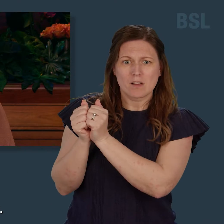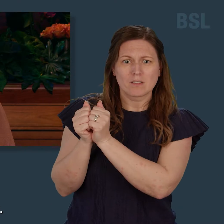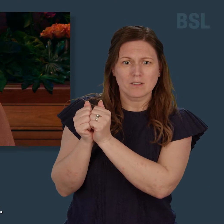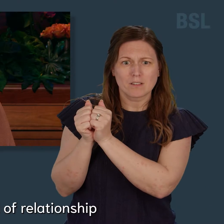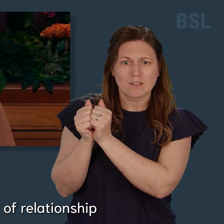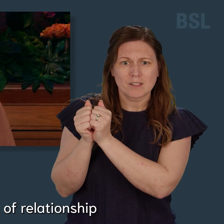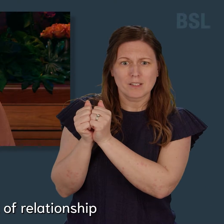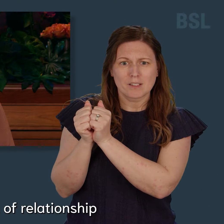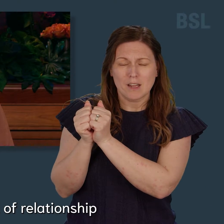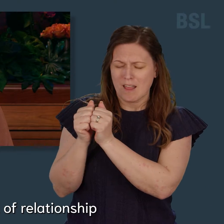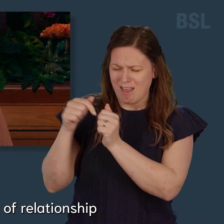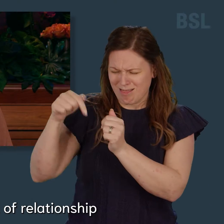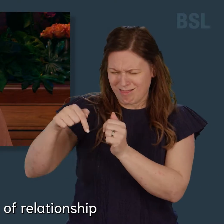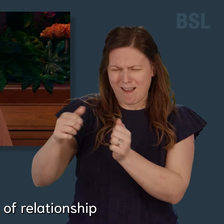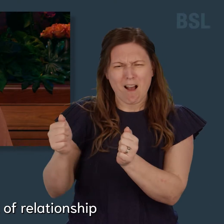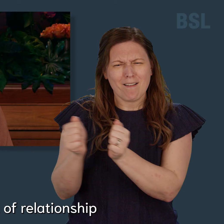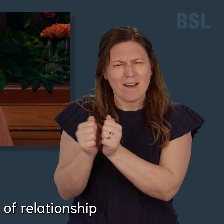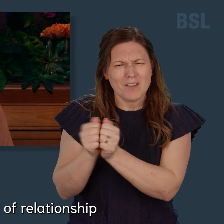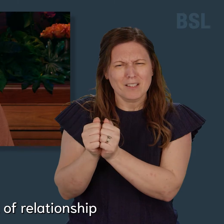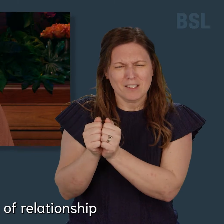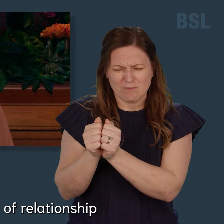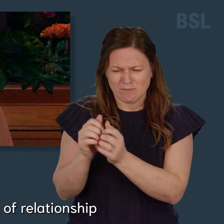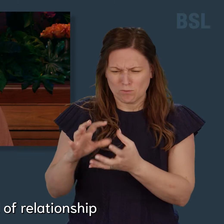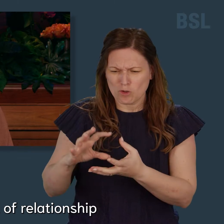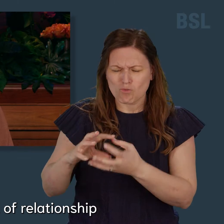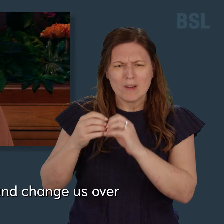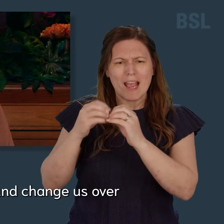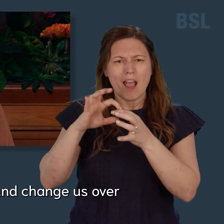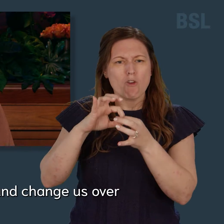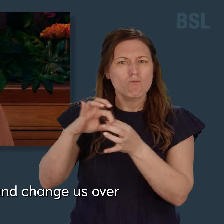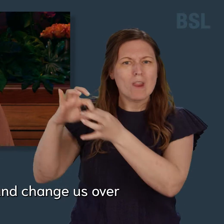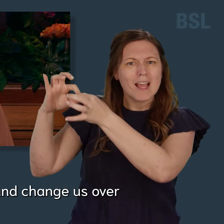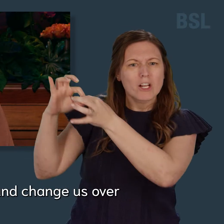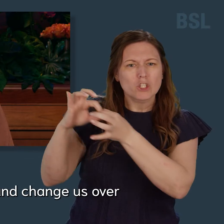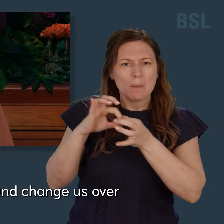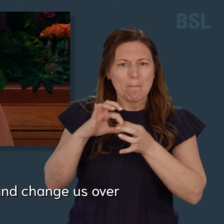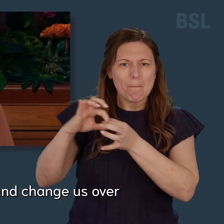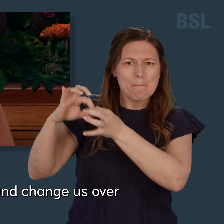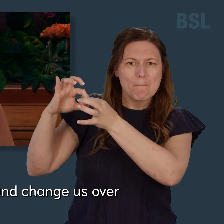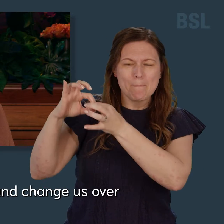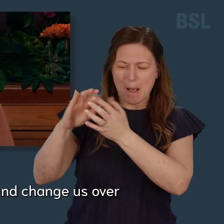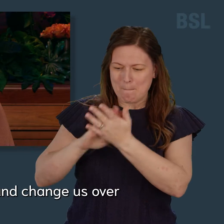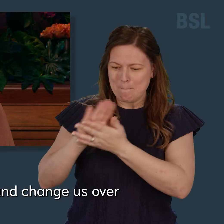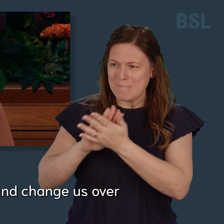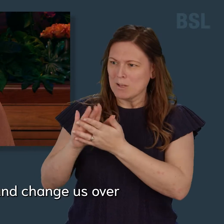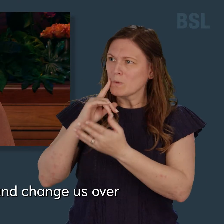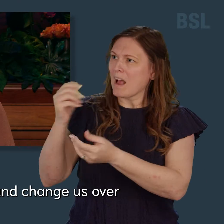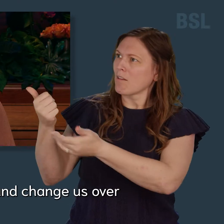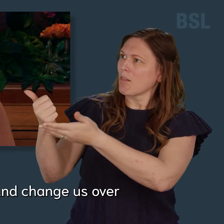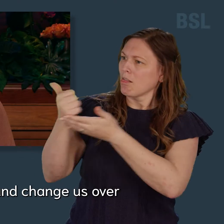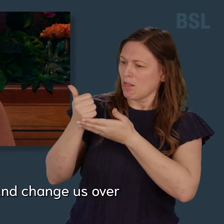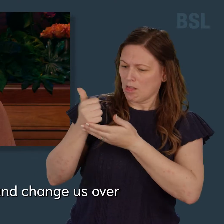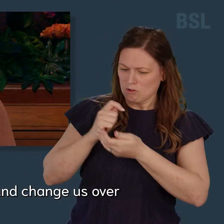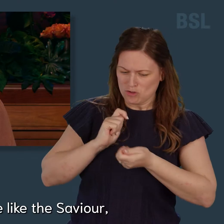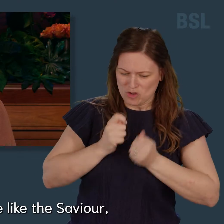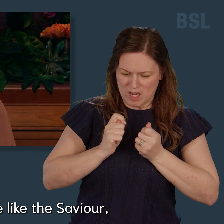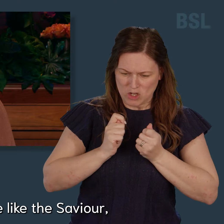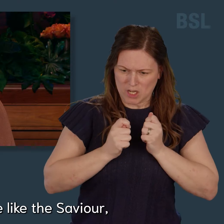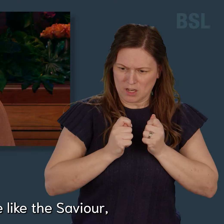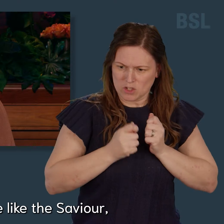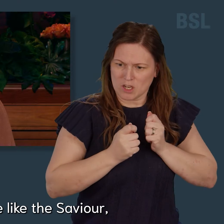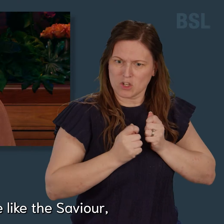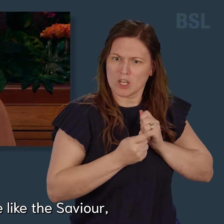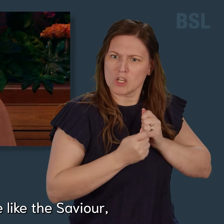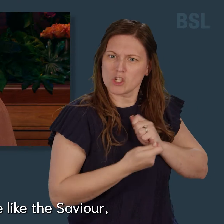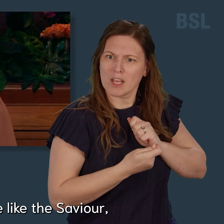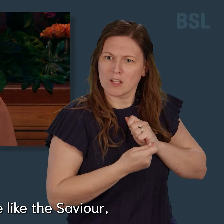covenant. Covenants create the kind of relationship that allows God to mold and change us over time and